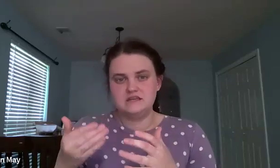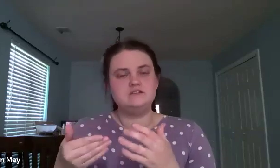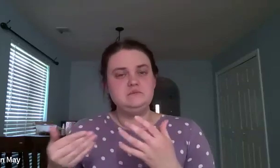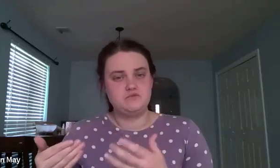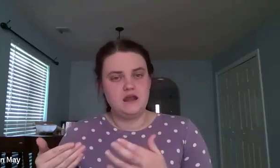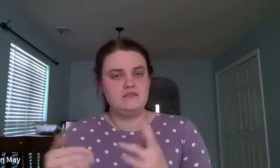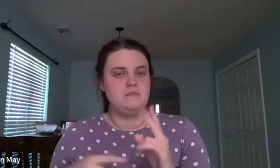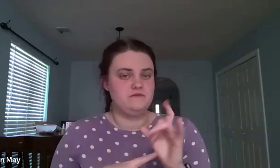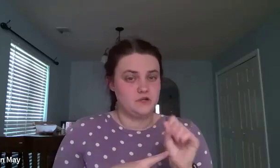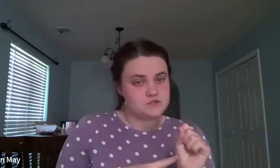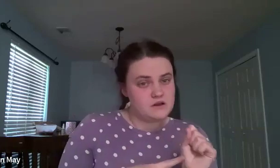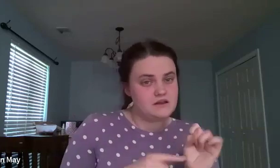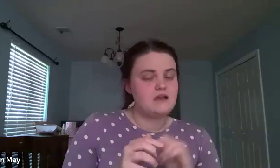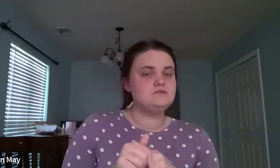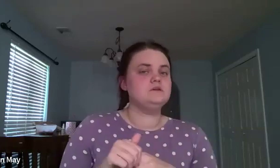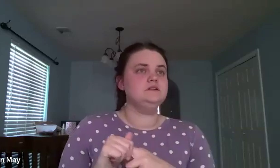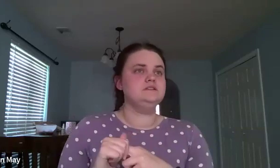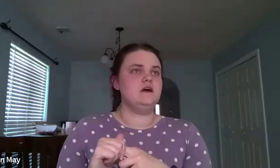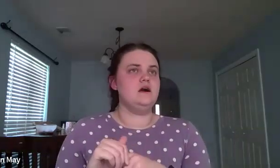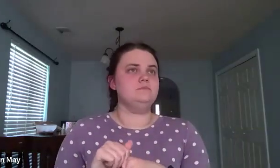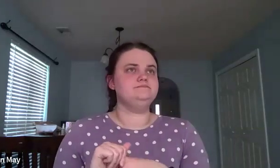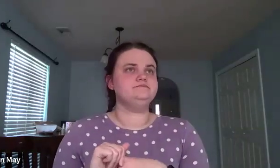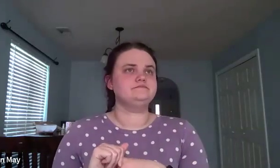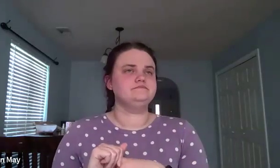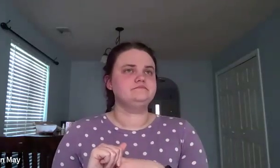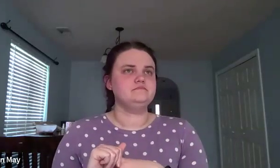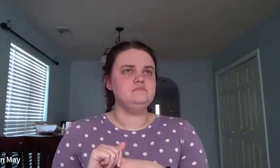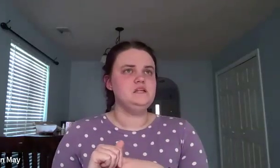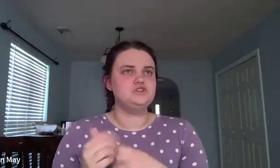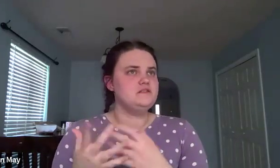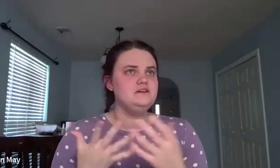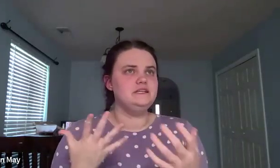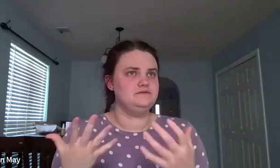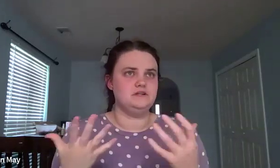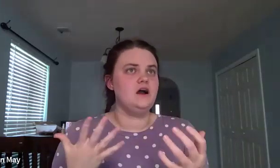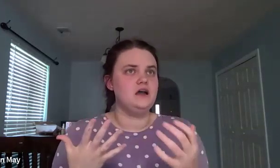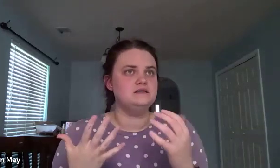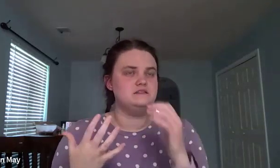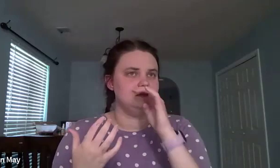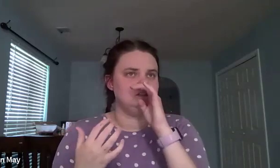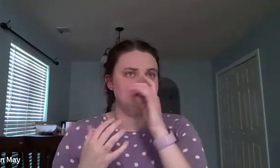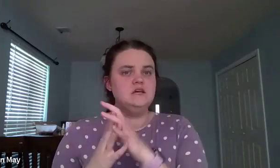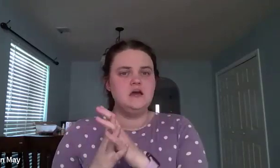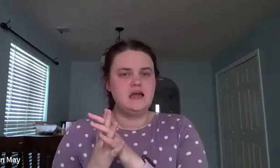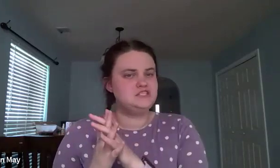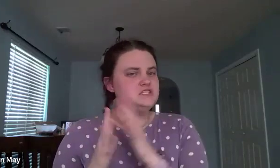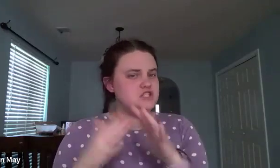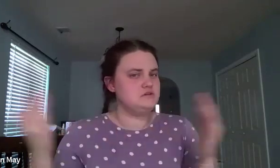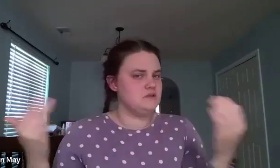I'll see bread and then maybe finger spelling afterwards. I think of like different kinds. It's just a generalized,